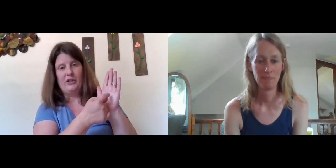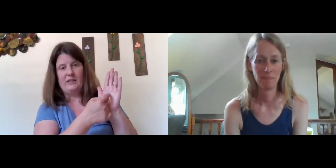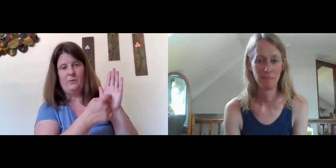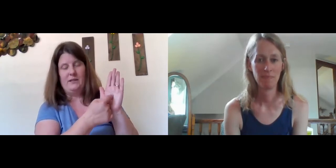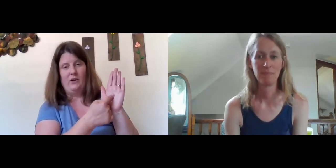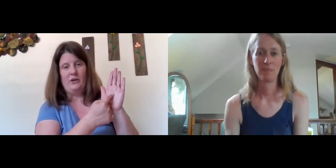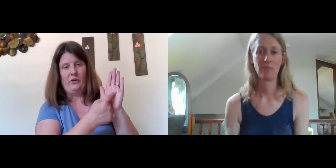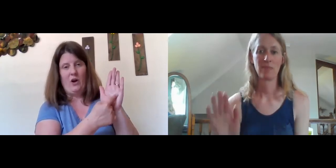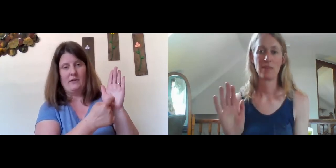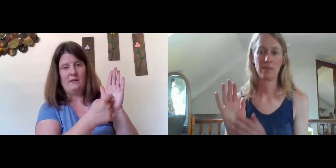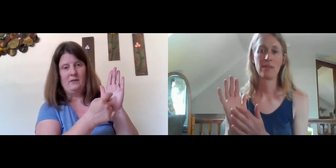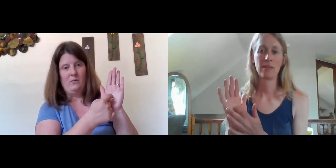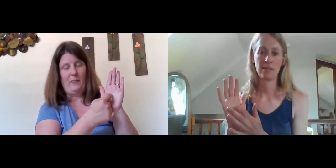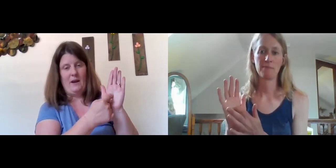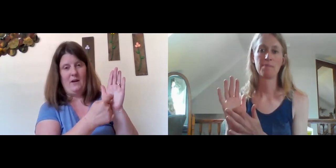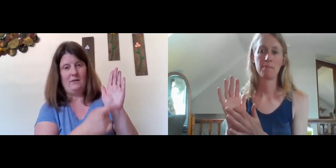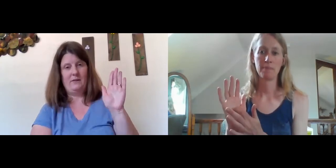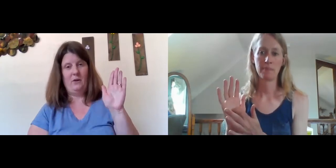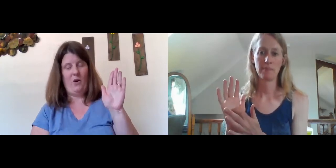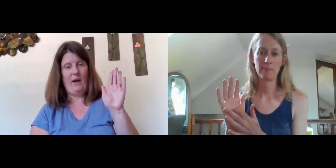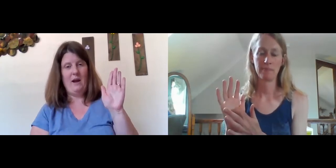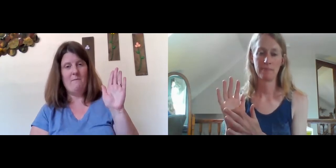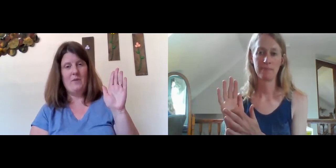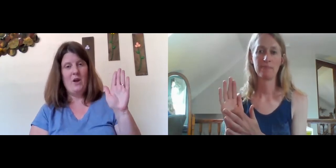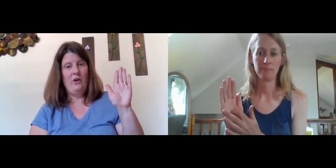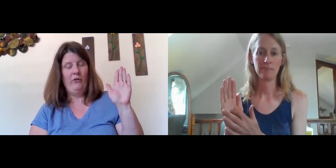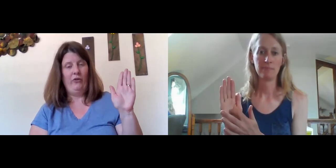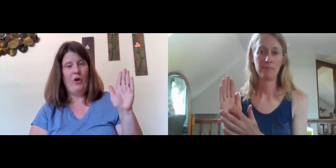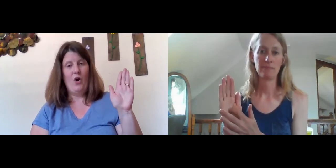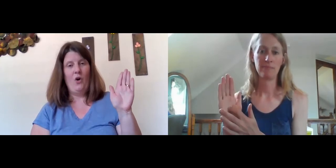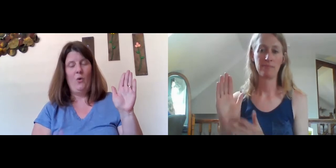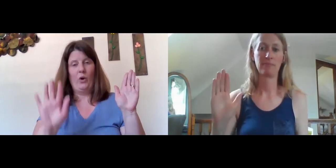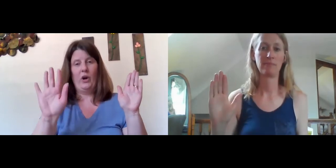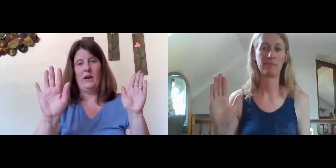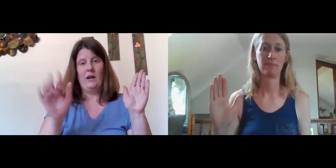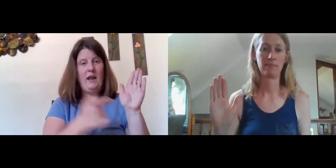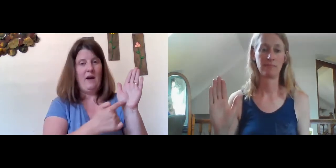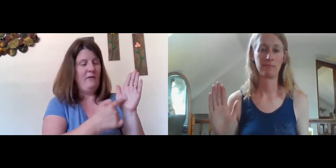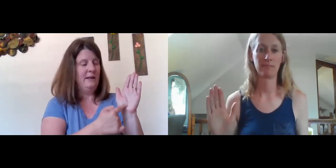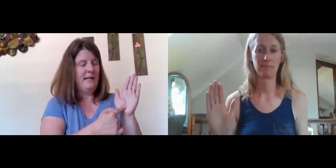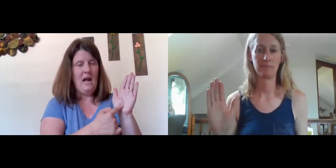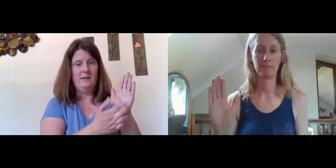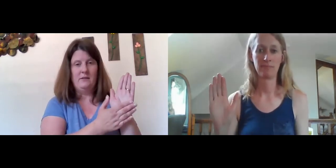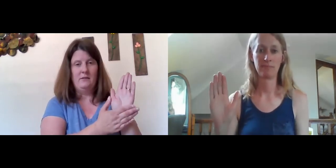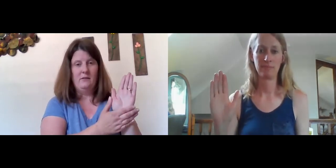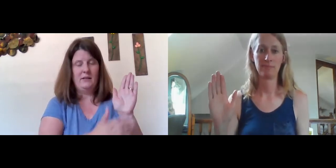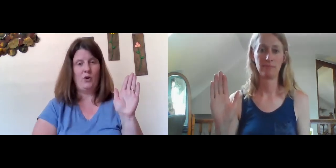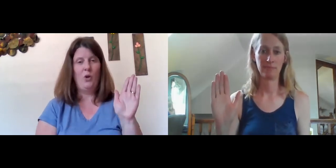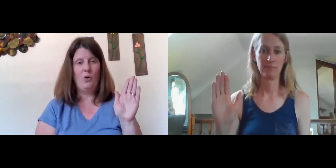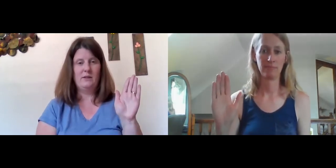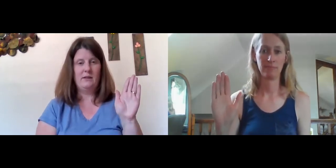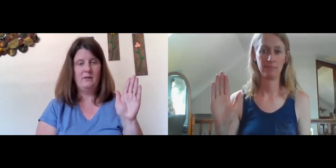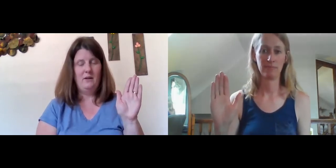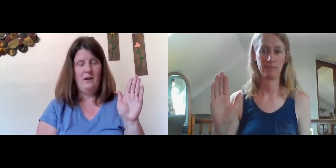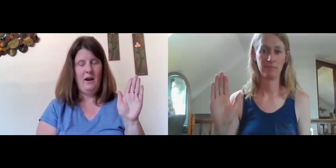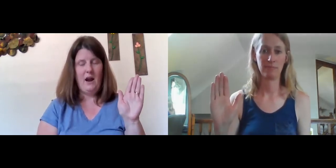that Jesus was nailed to the cross with the nails. Okay. So we're going to have this hand, it's a